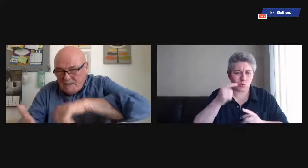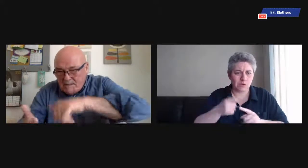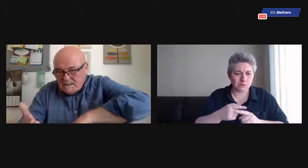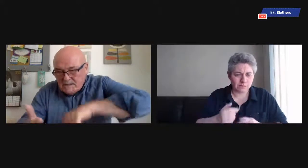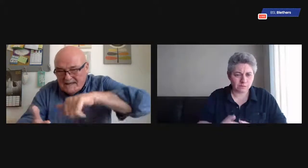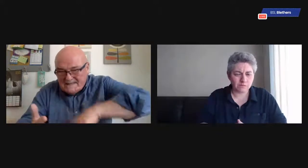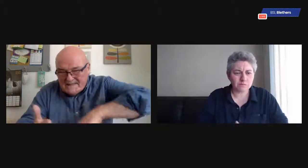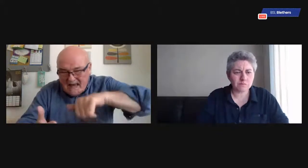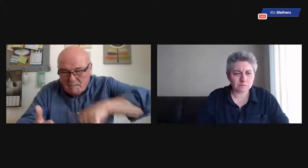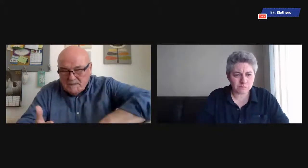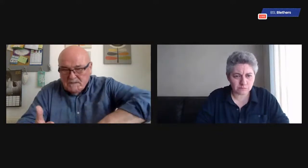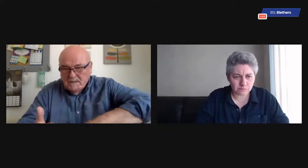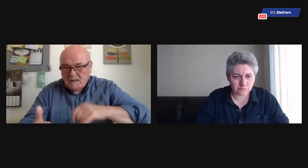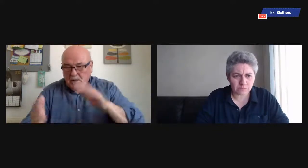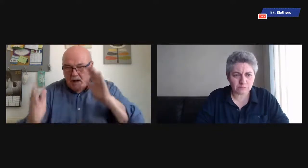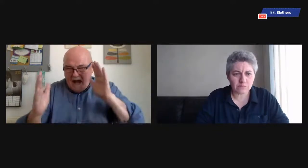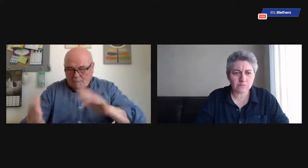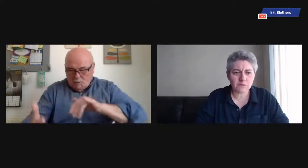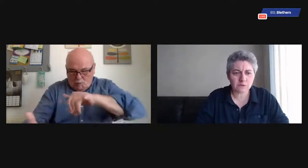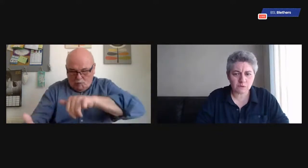mindset. Um,